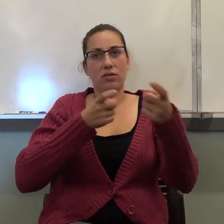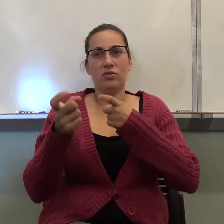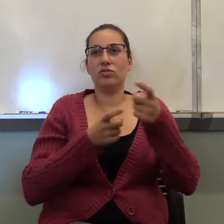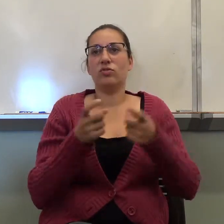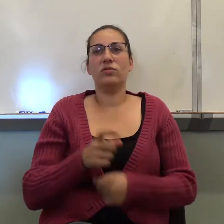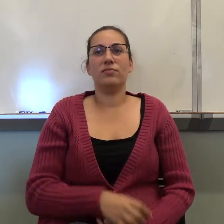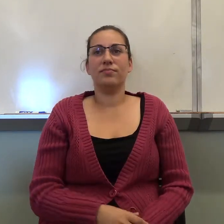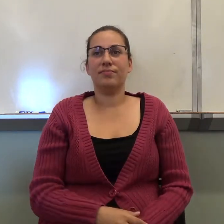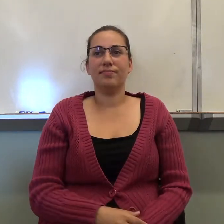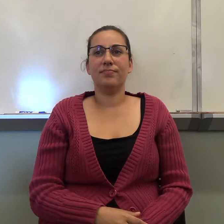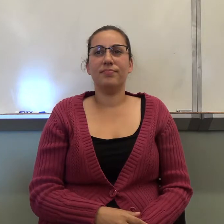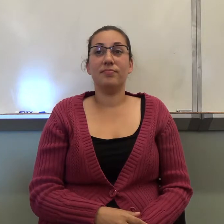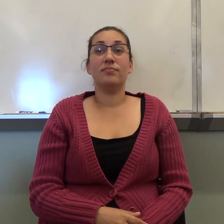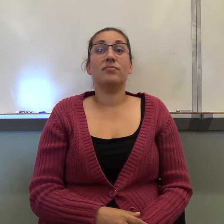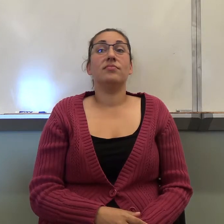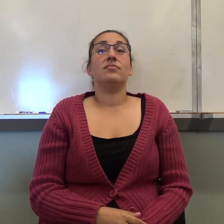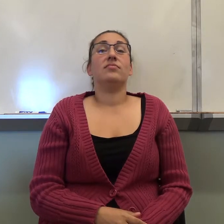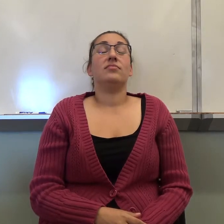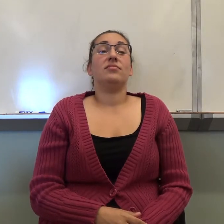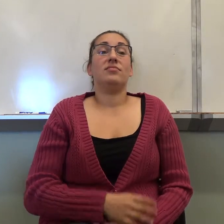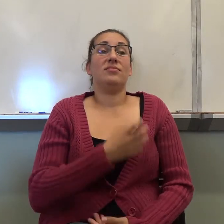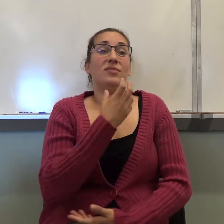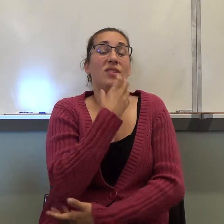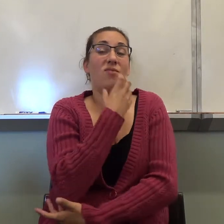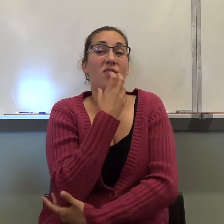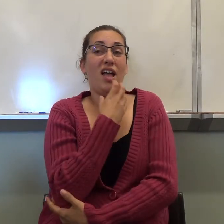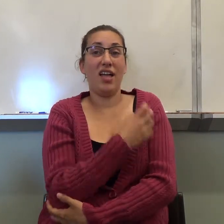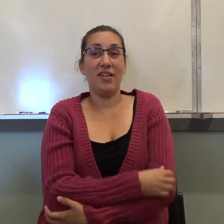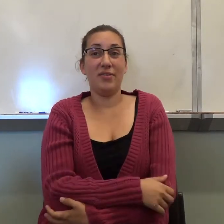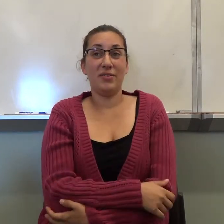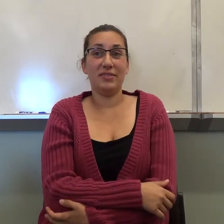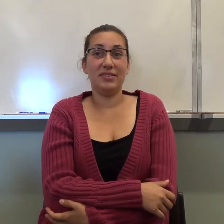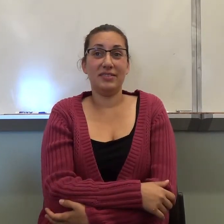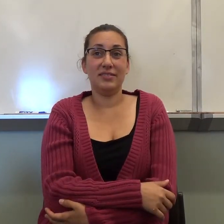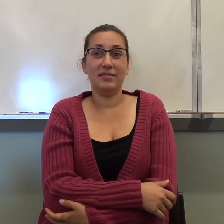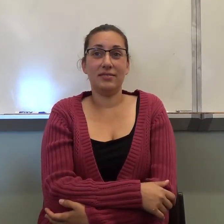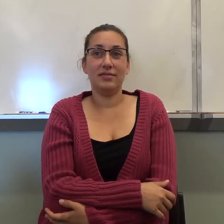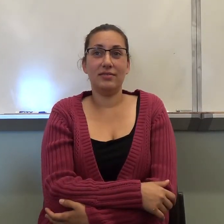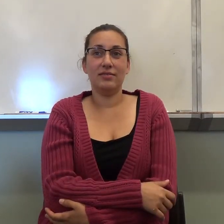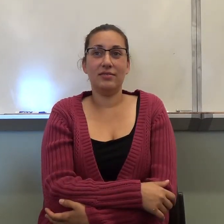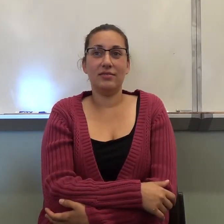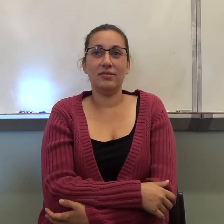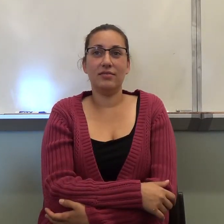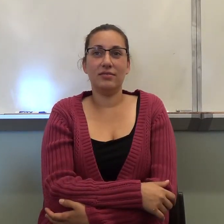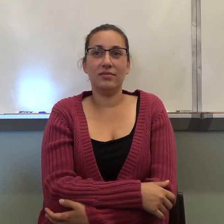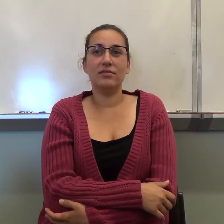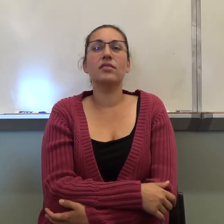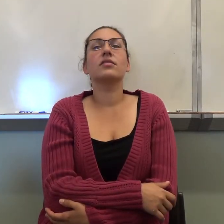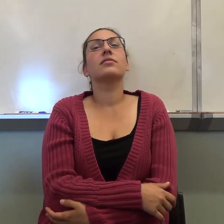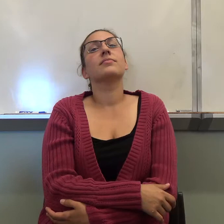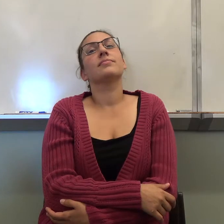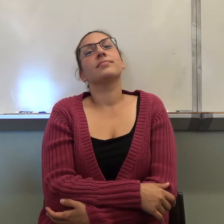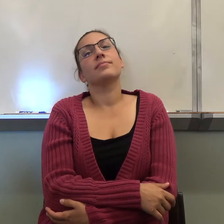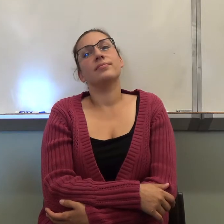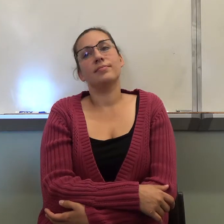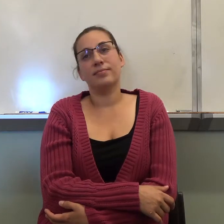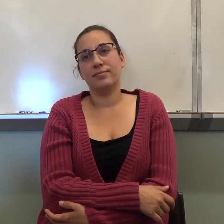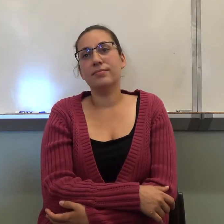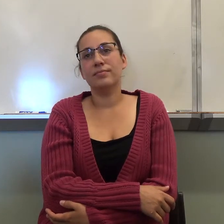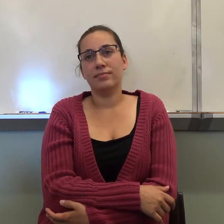okay, 40y. All right, fine. That's good. If you're real good at it, real practiced at it, you don't have to go through all that change to addition